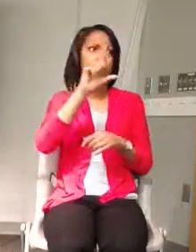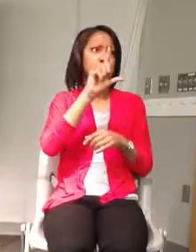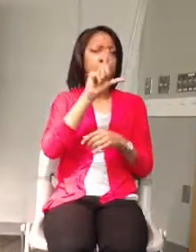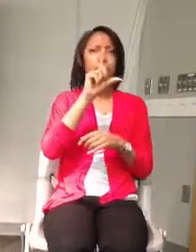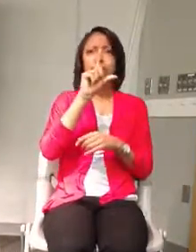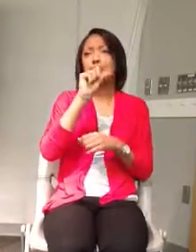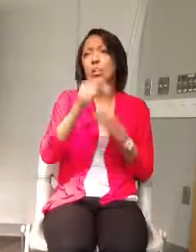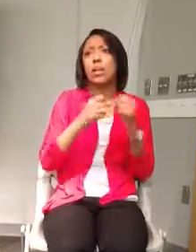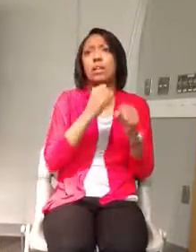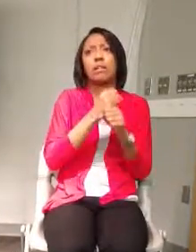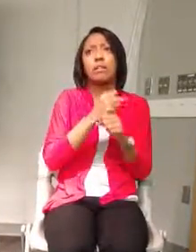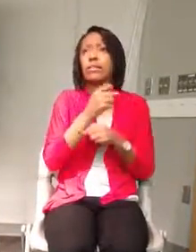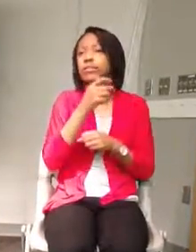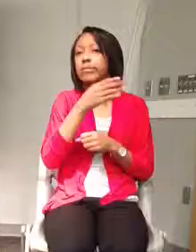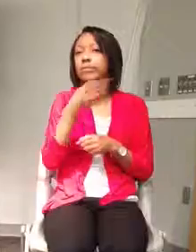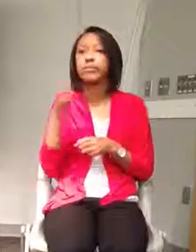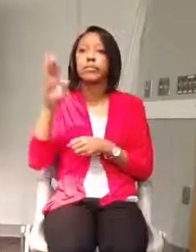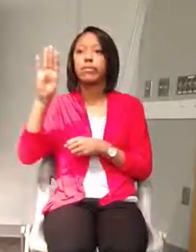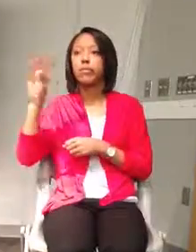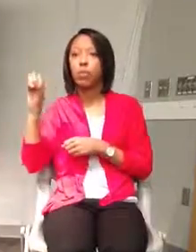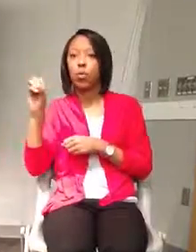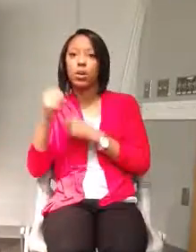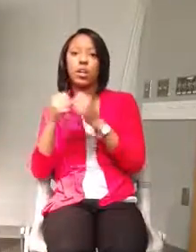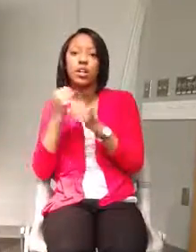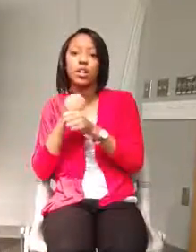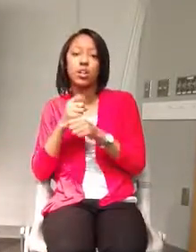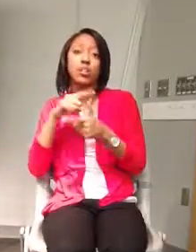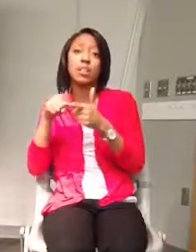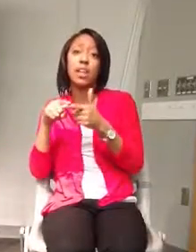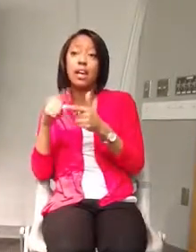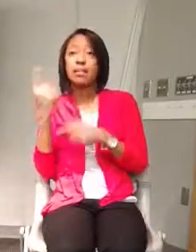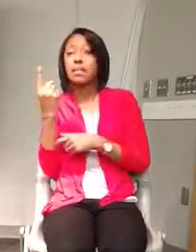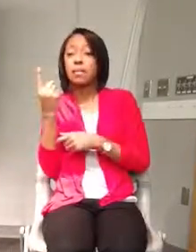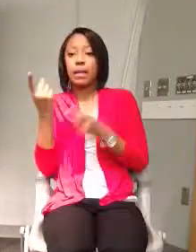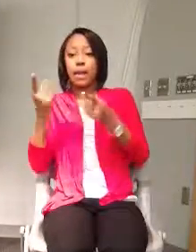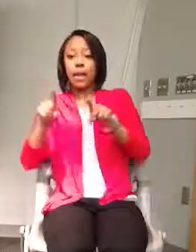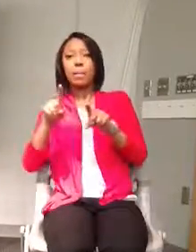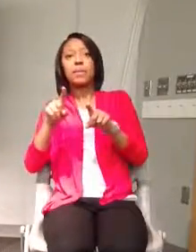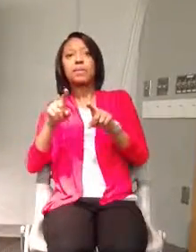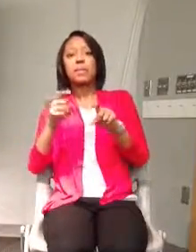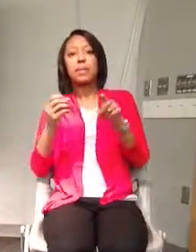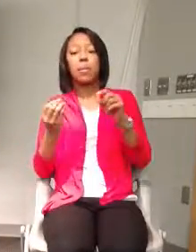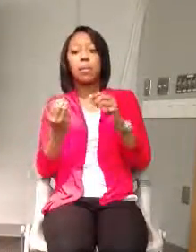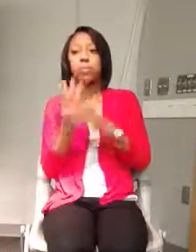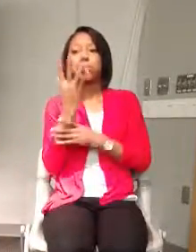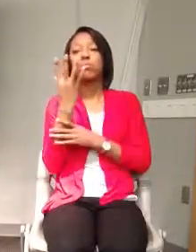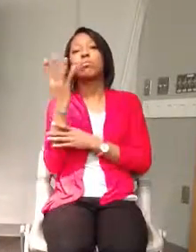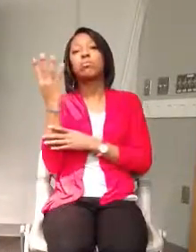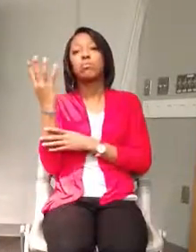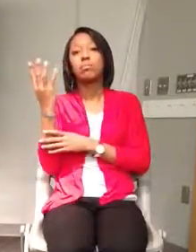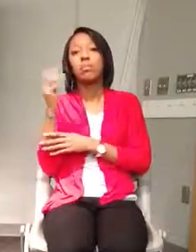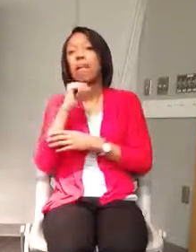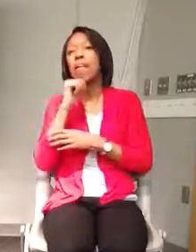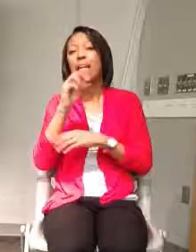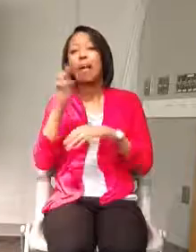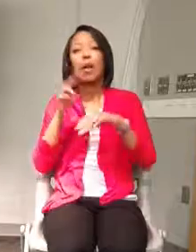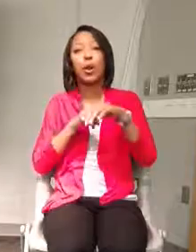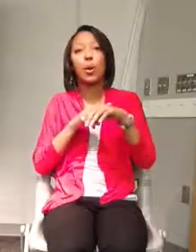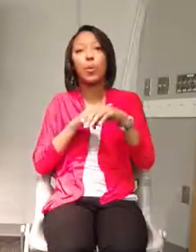until something triggers it to start exploding into an abnormal cell. Nutrition is important early on in this process, in